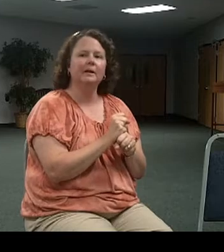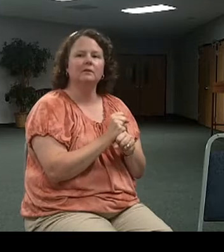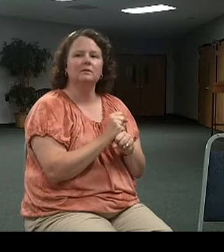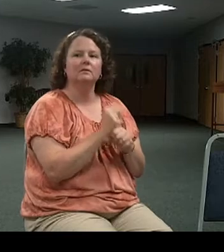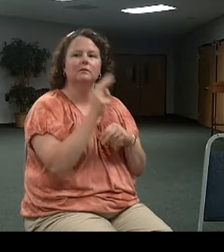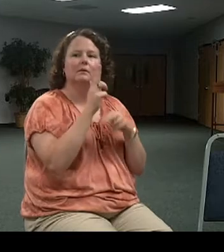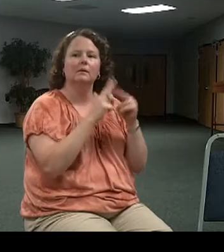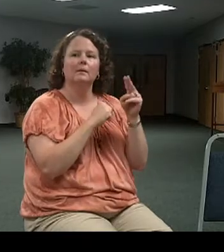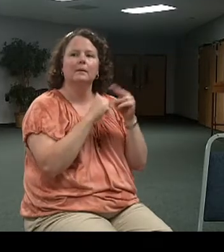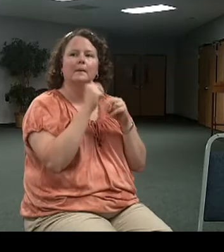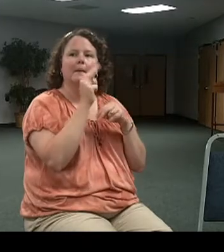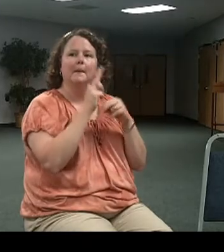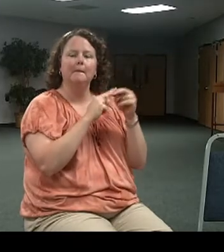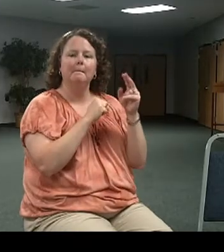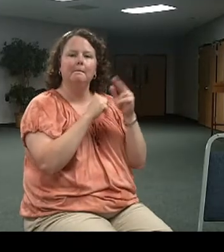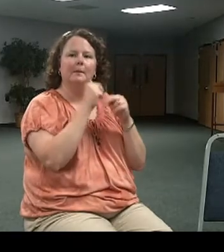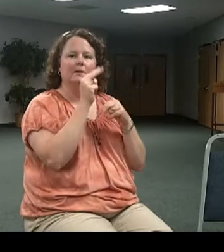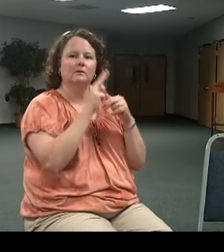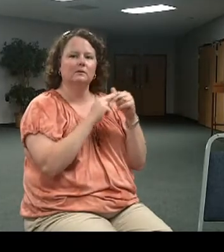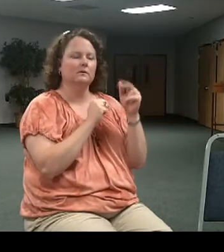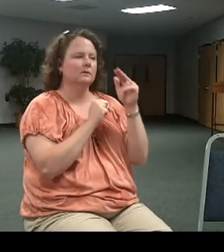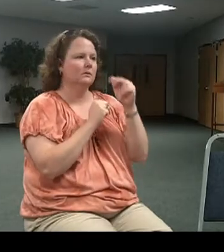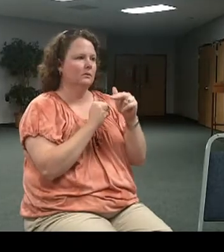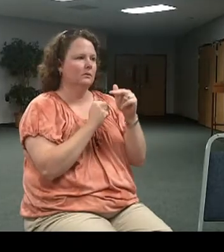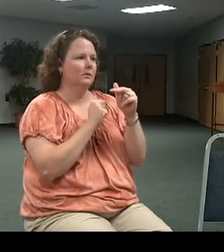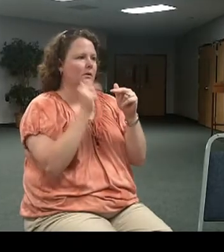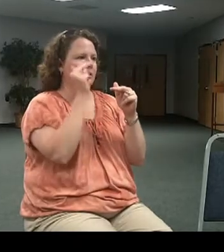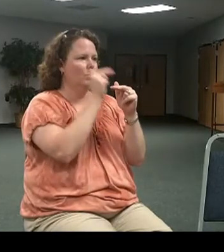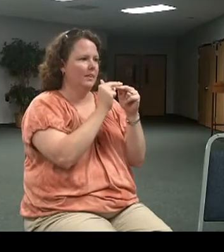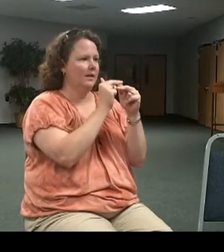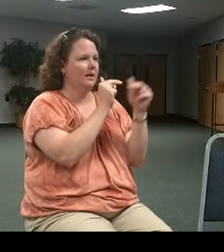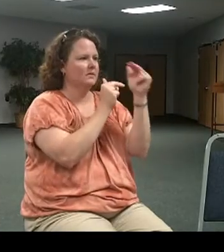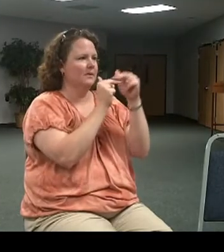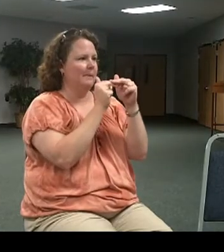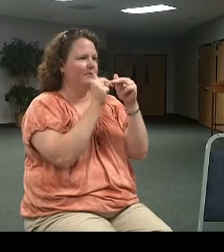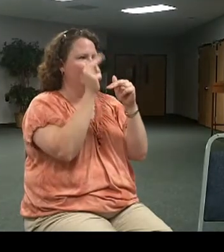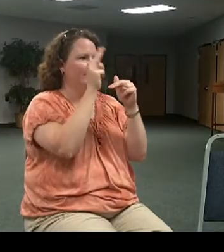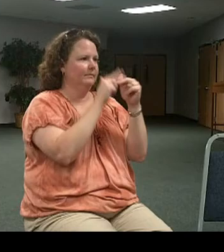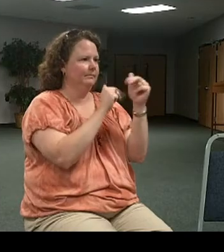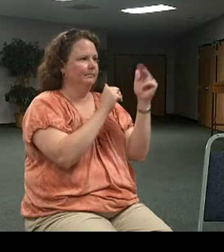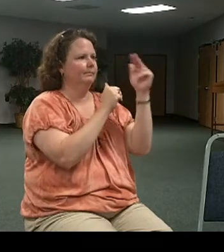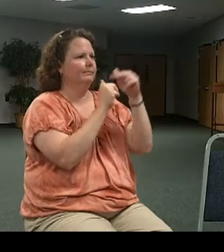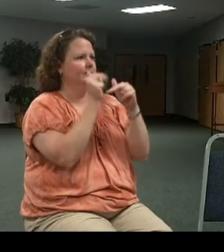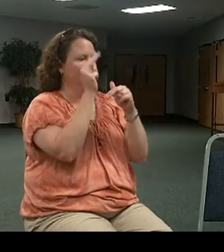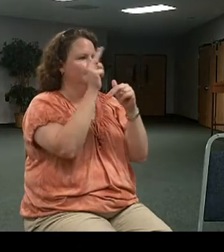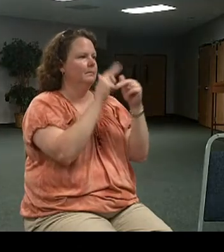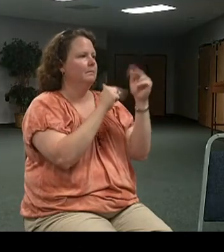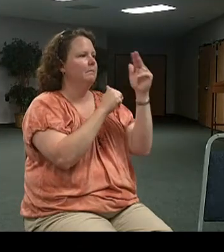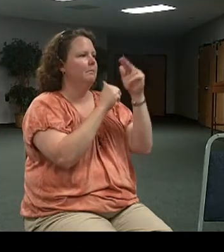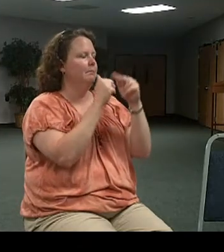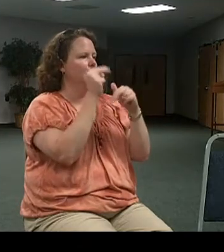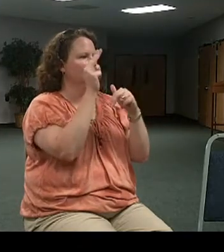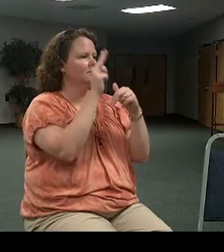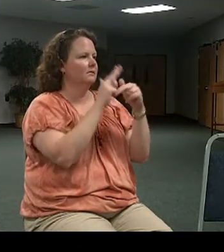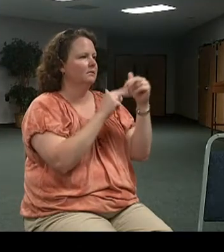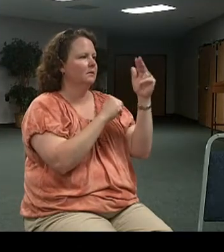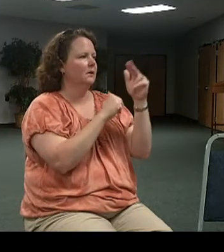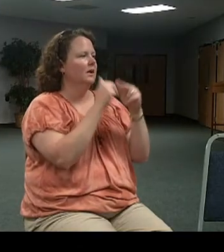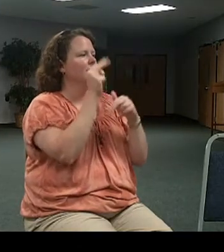Build. Build. One thing goes on top of another. Build. If